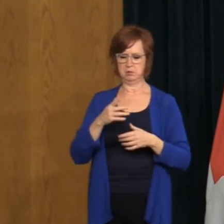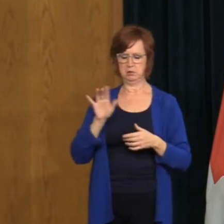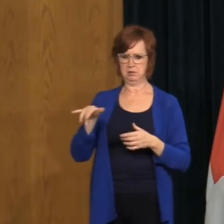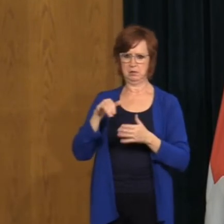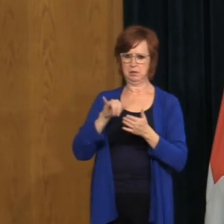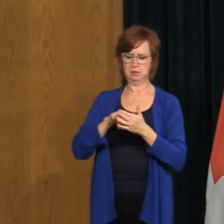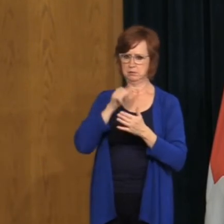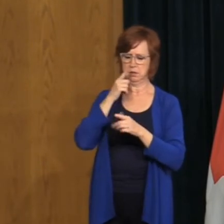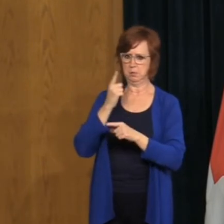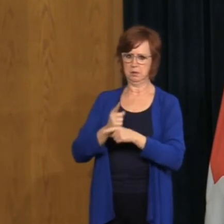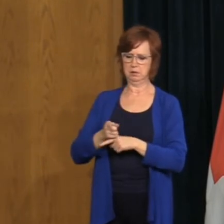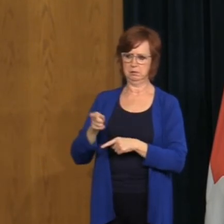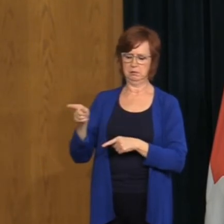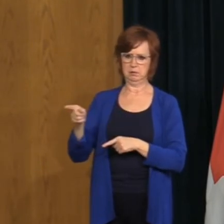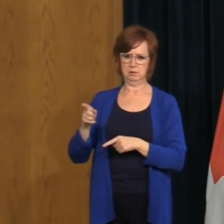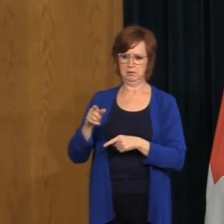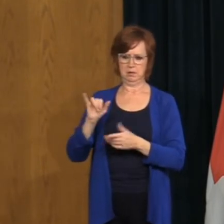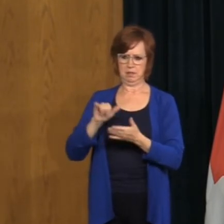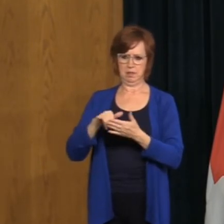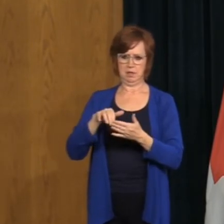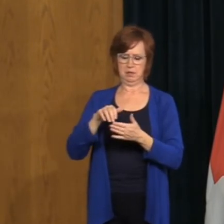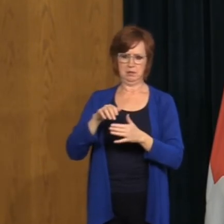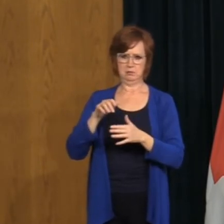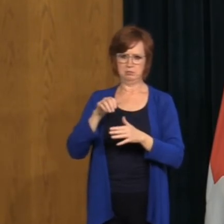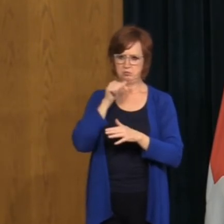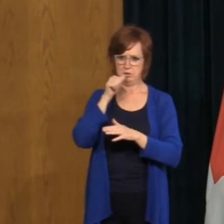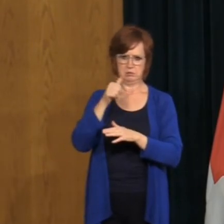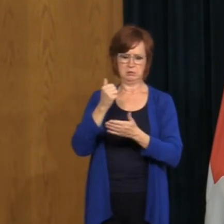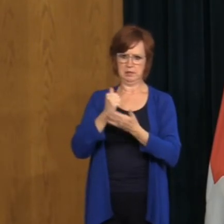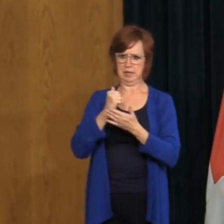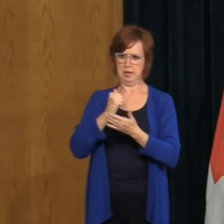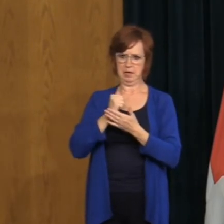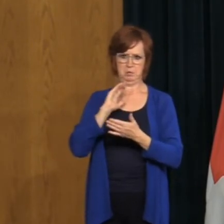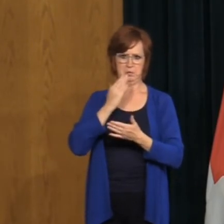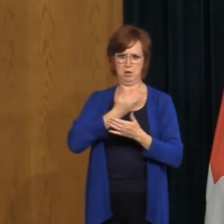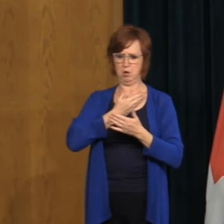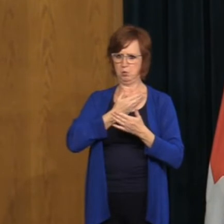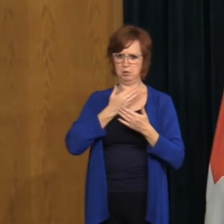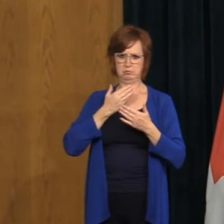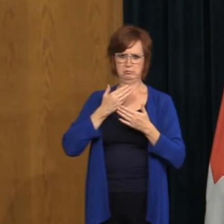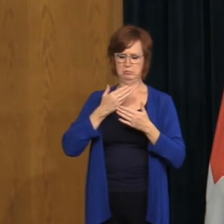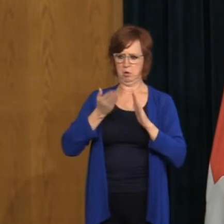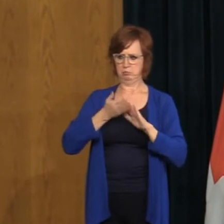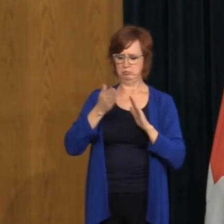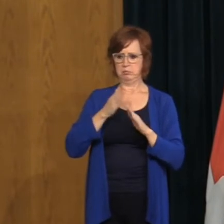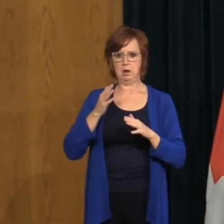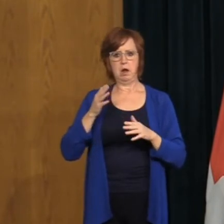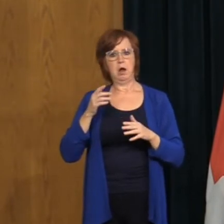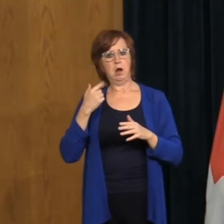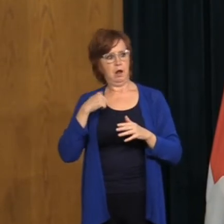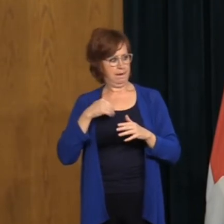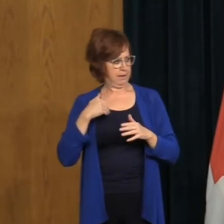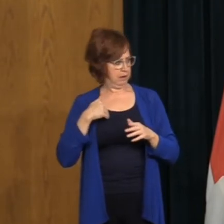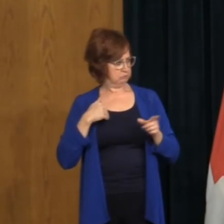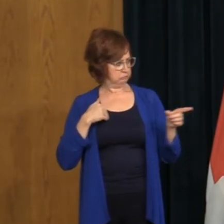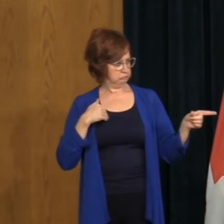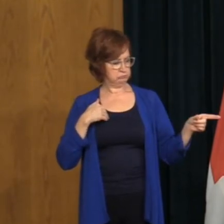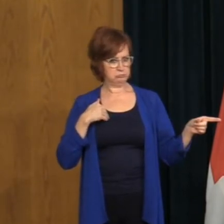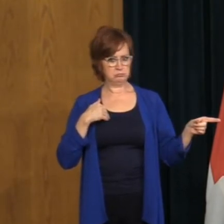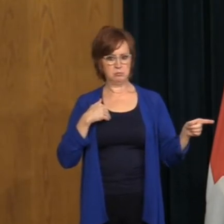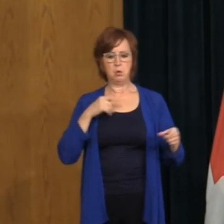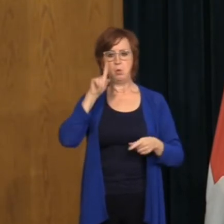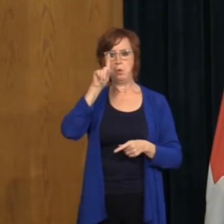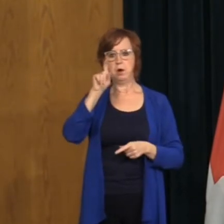have guidelines for care here in this province. I brought them with me. There's 191 pages of guidelines, and I would just go to the